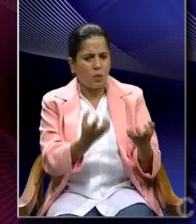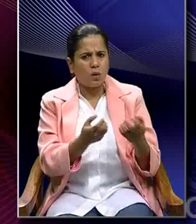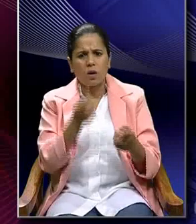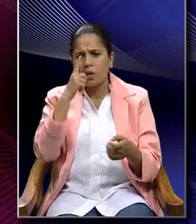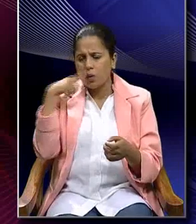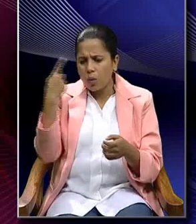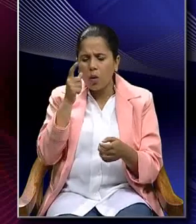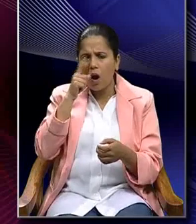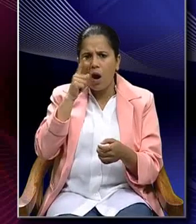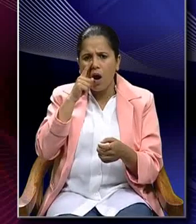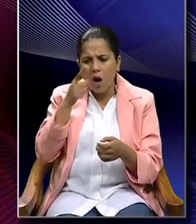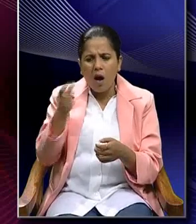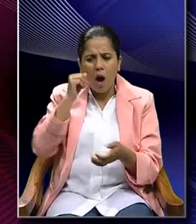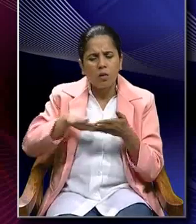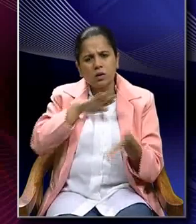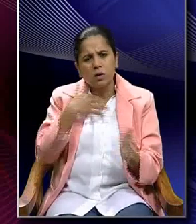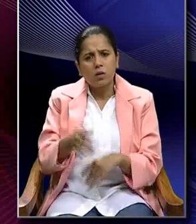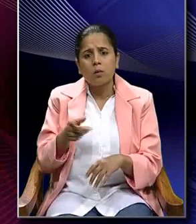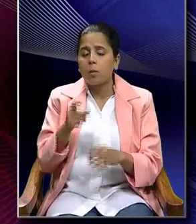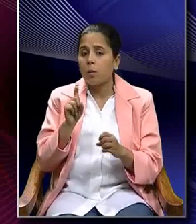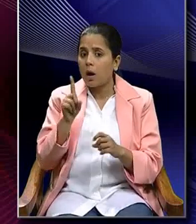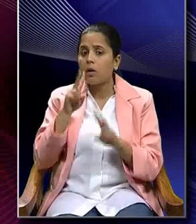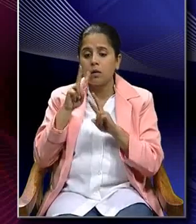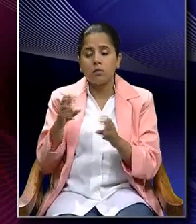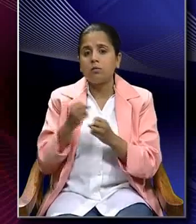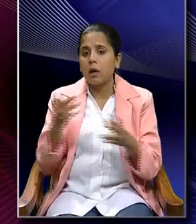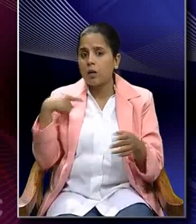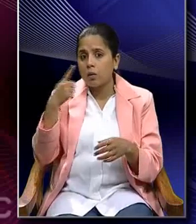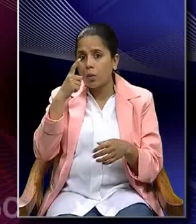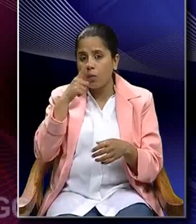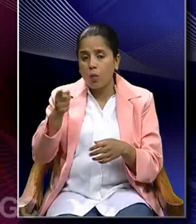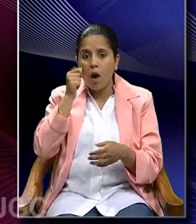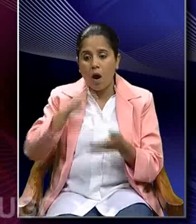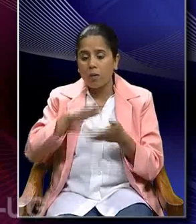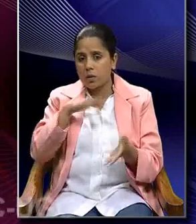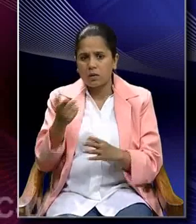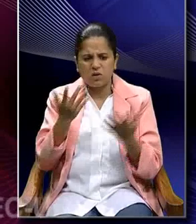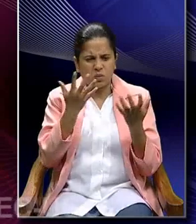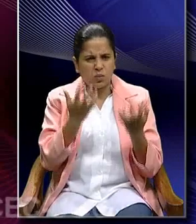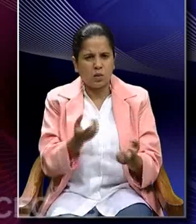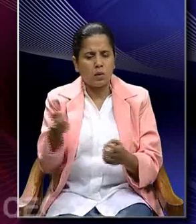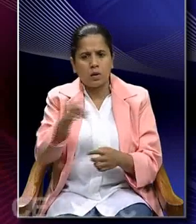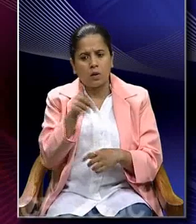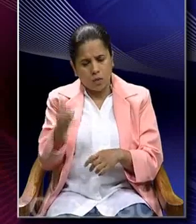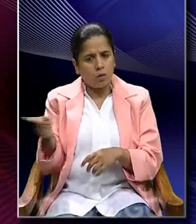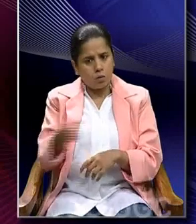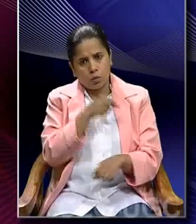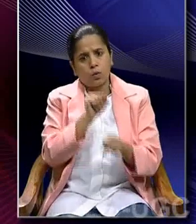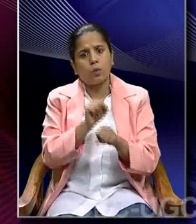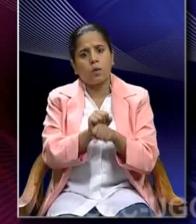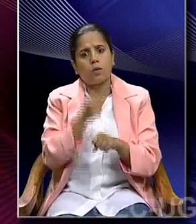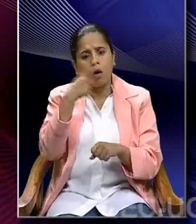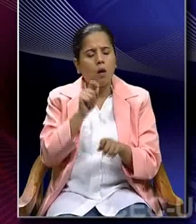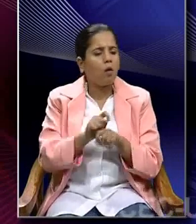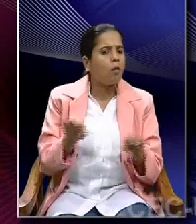widows? But studies have shown that many of these widows, because of the famines, were pushed to work and no work was